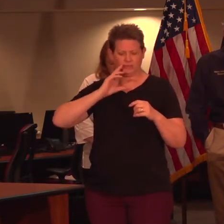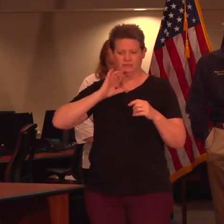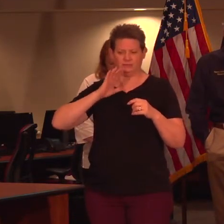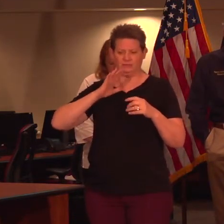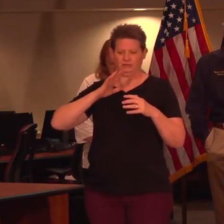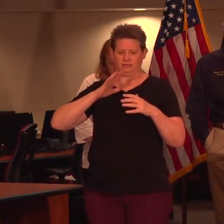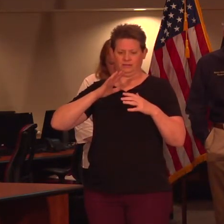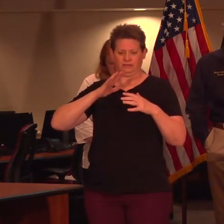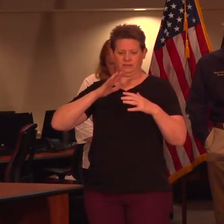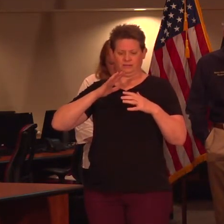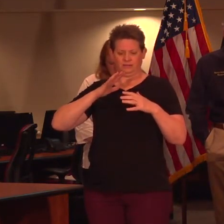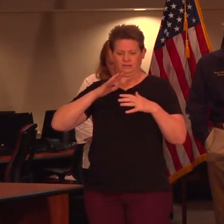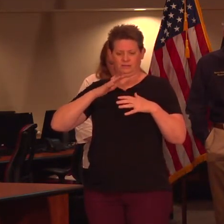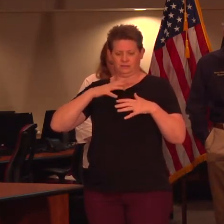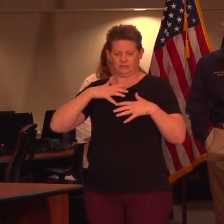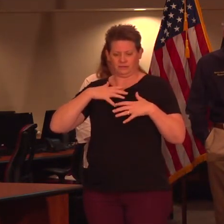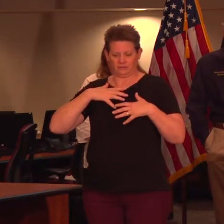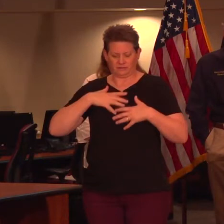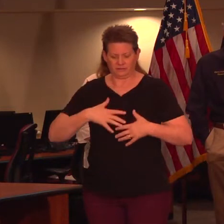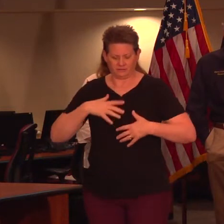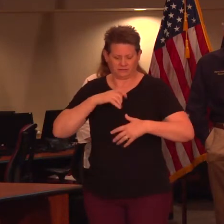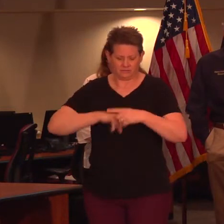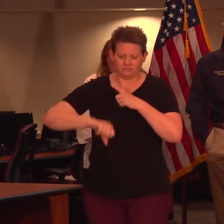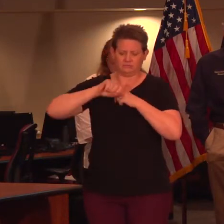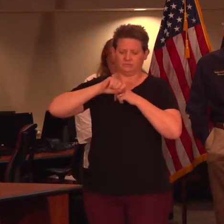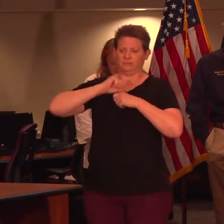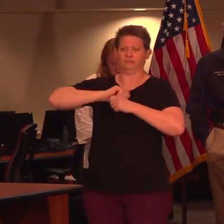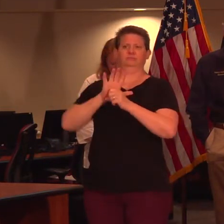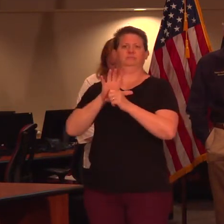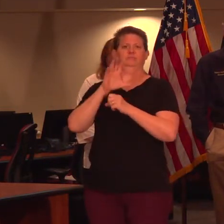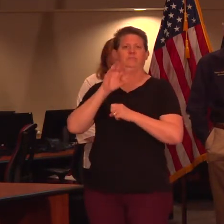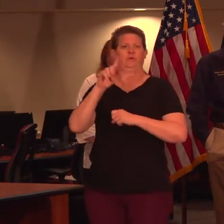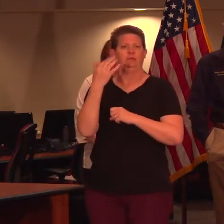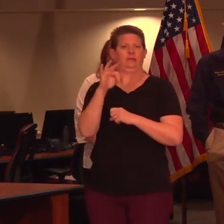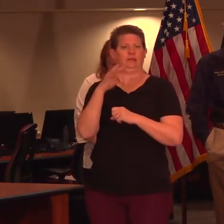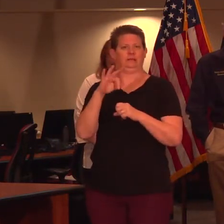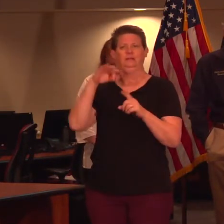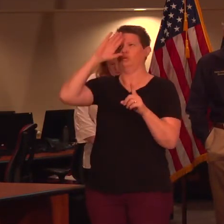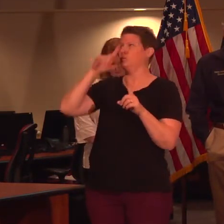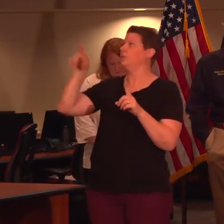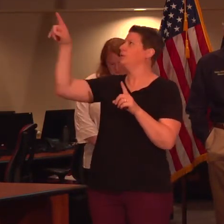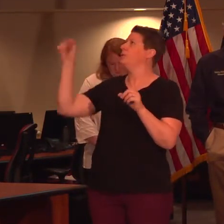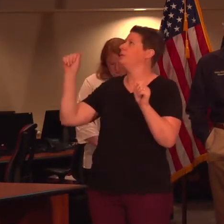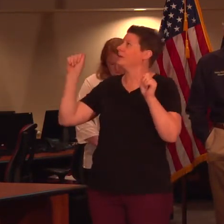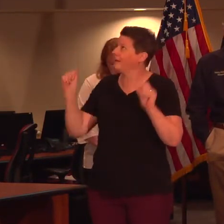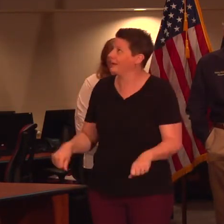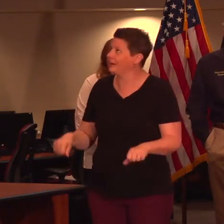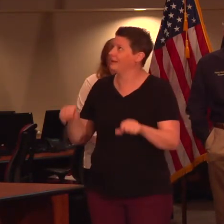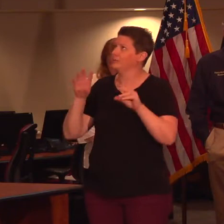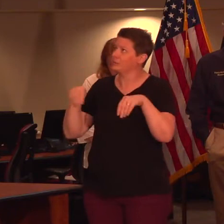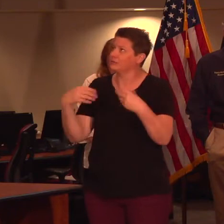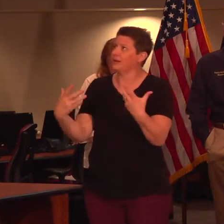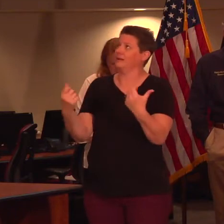hurting power of COVID-19. We know that you are able to do anything but fail. We